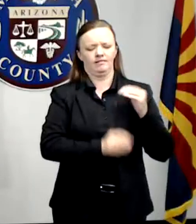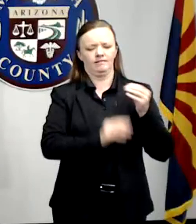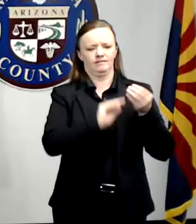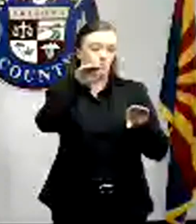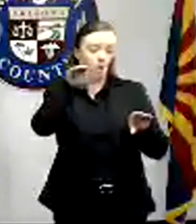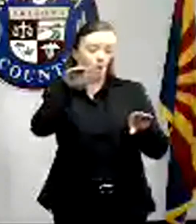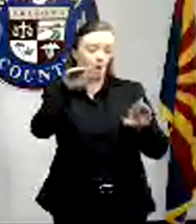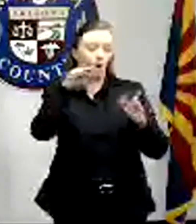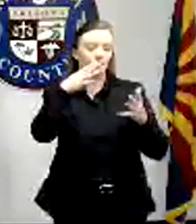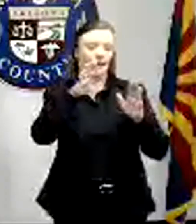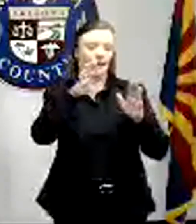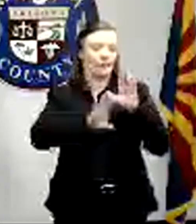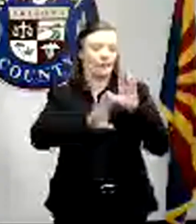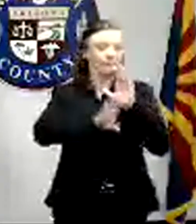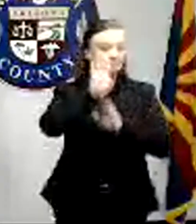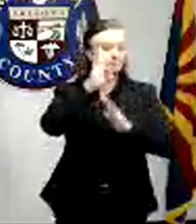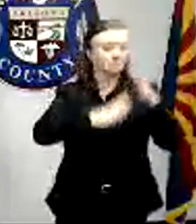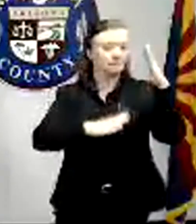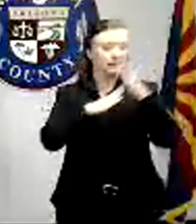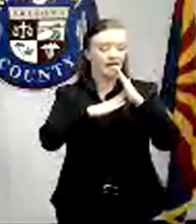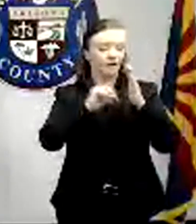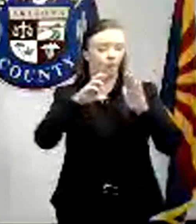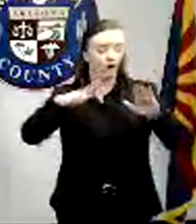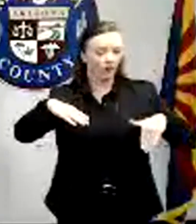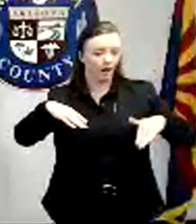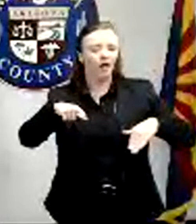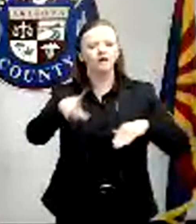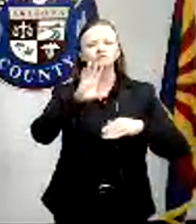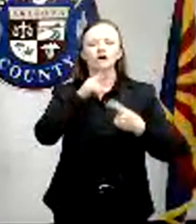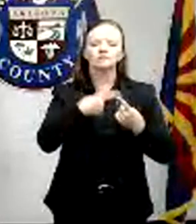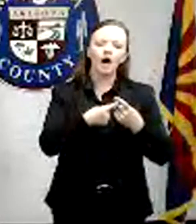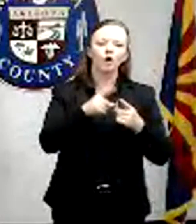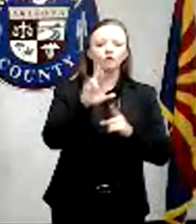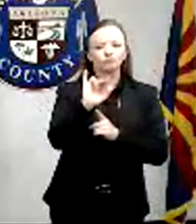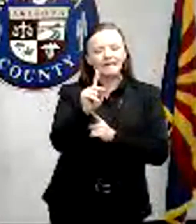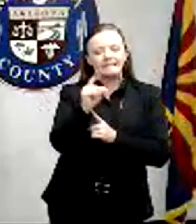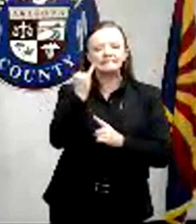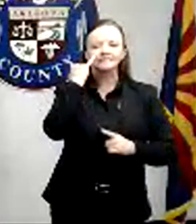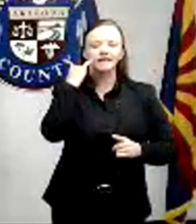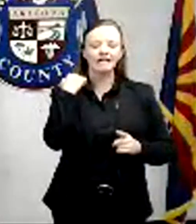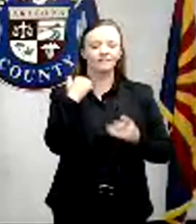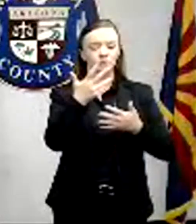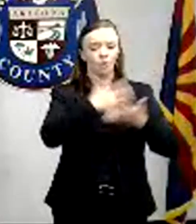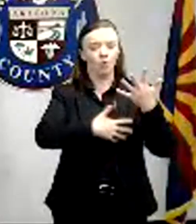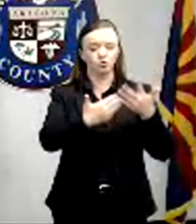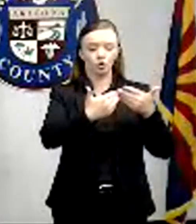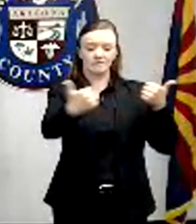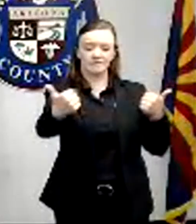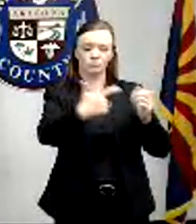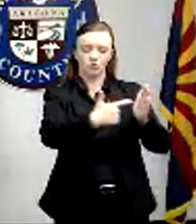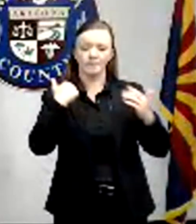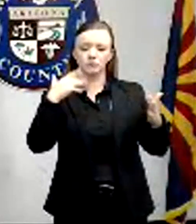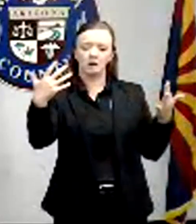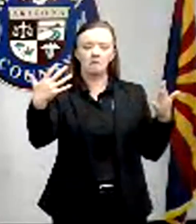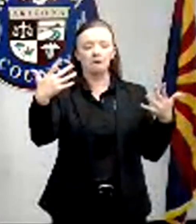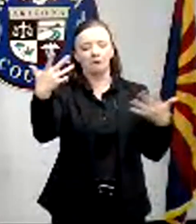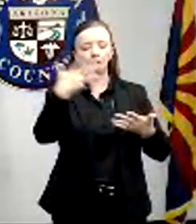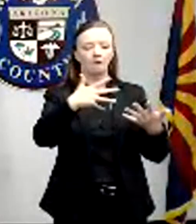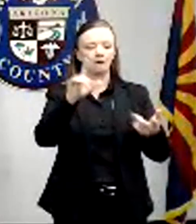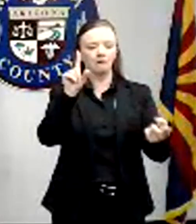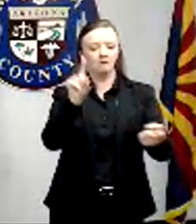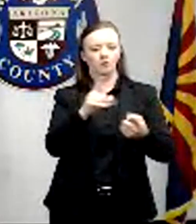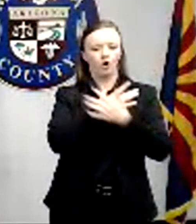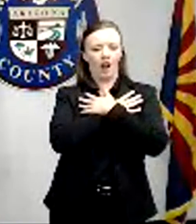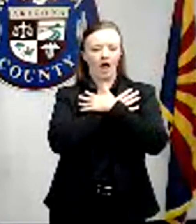the risk of using social distancing and perhaps going in the wrong direction, Do you think Governor Ducey might be